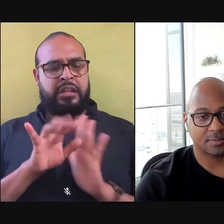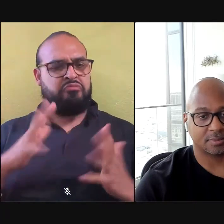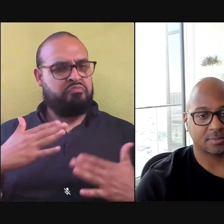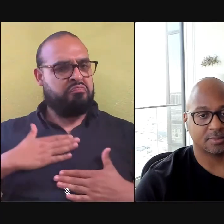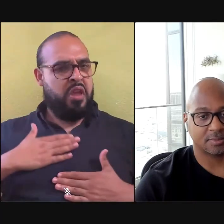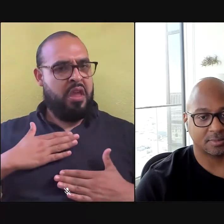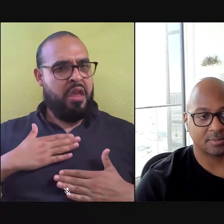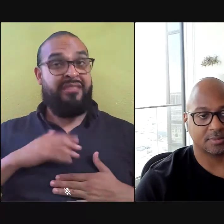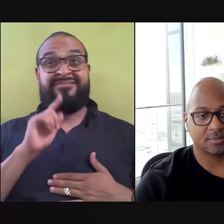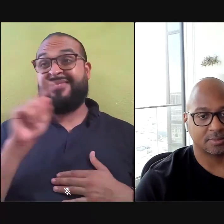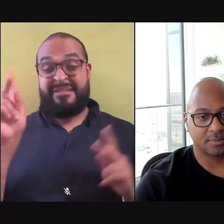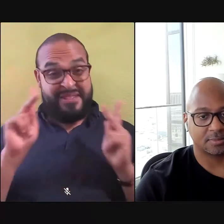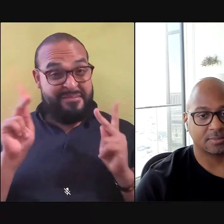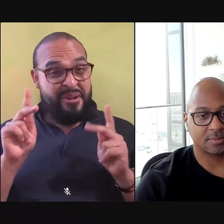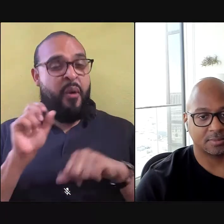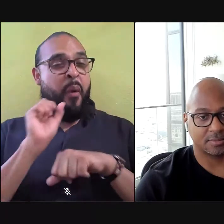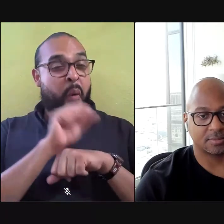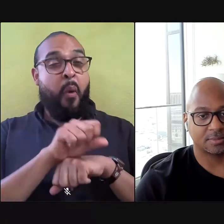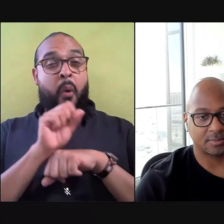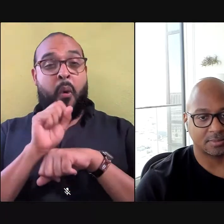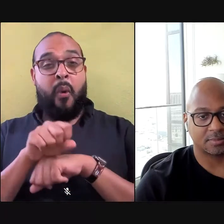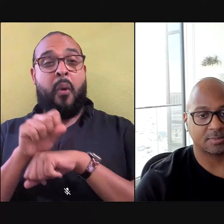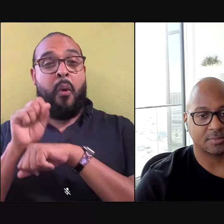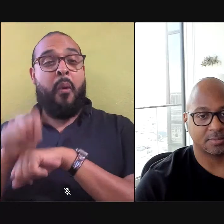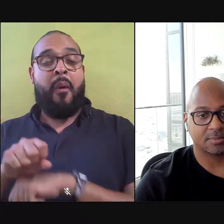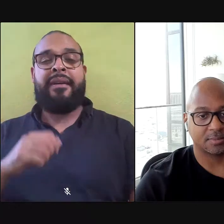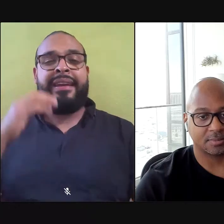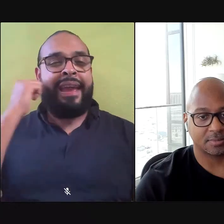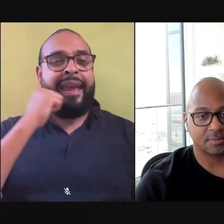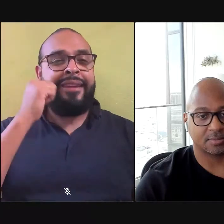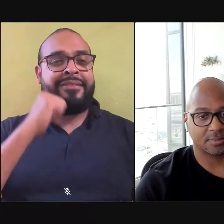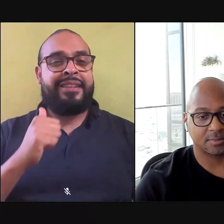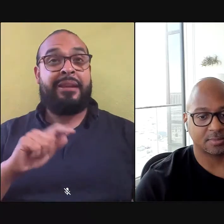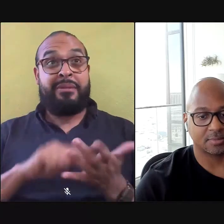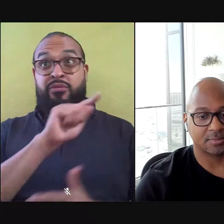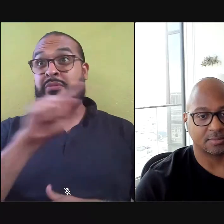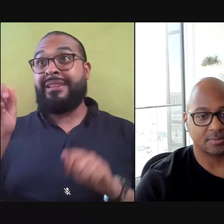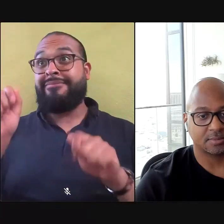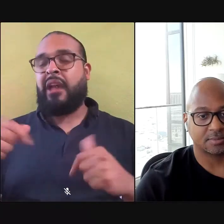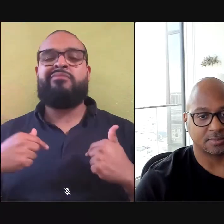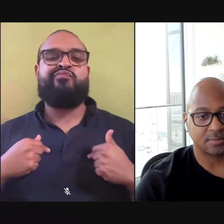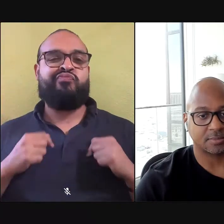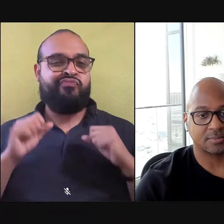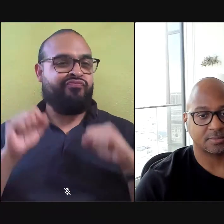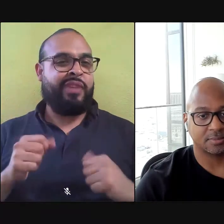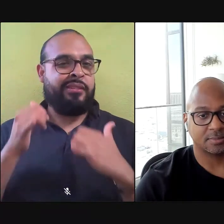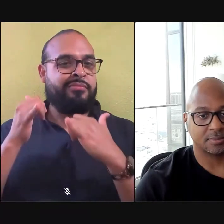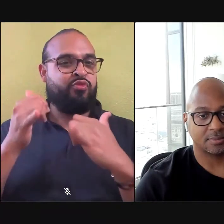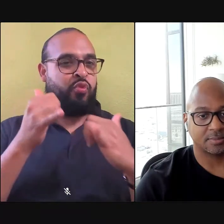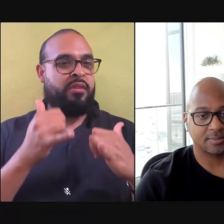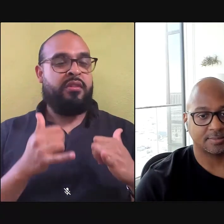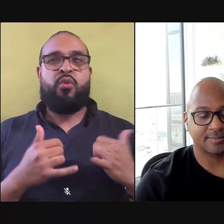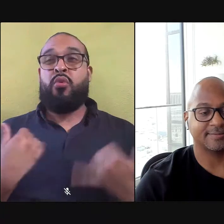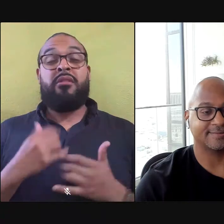And our own family members have done it through challenge. They face challenges that we can't even begin to imagine. So